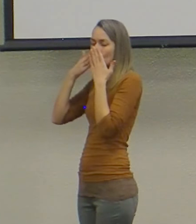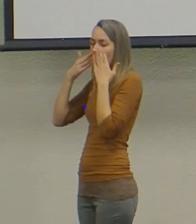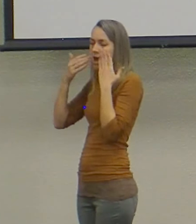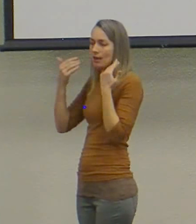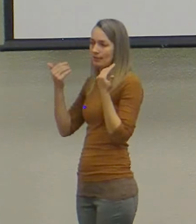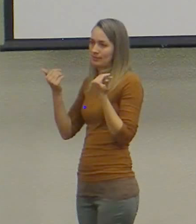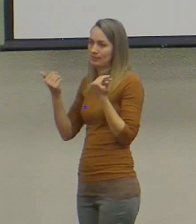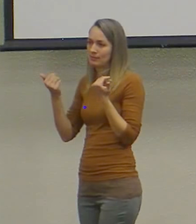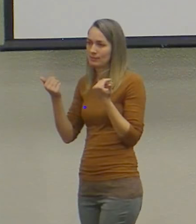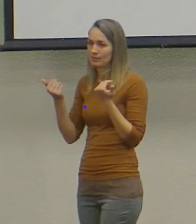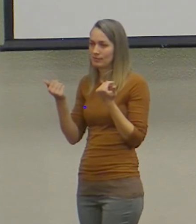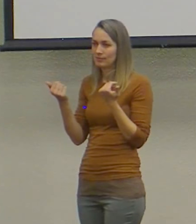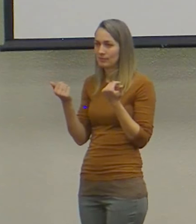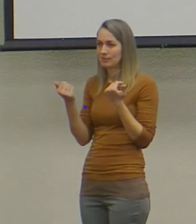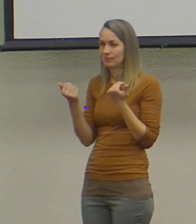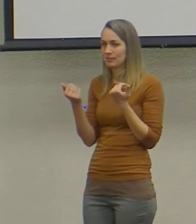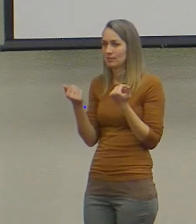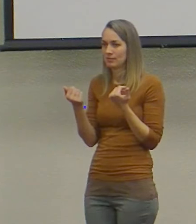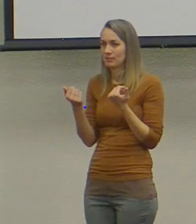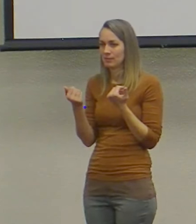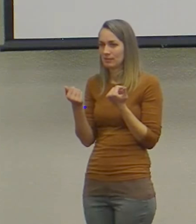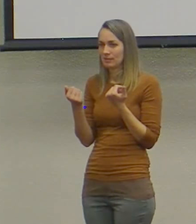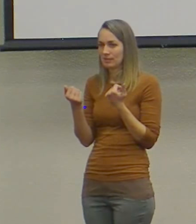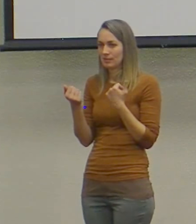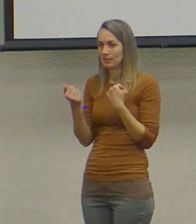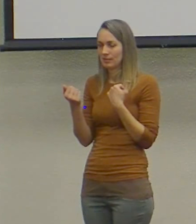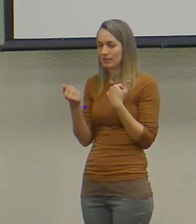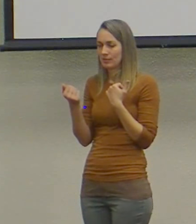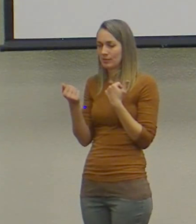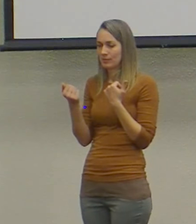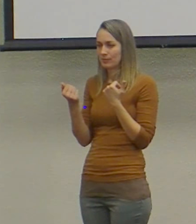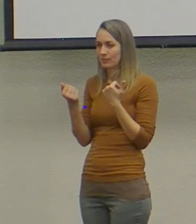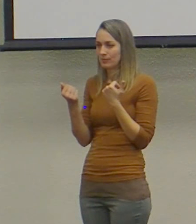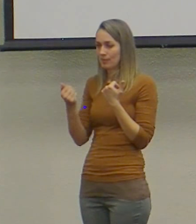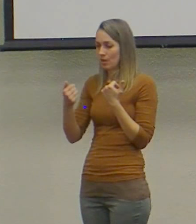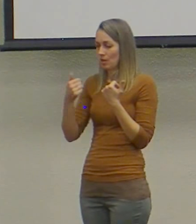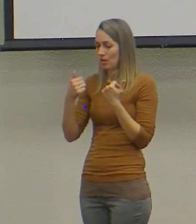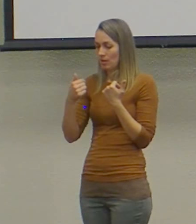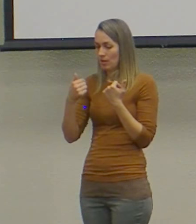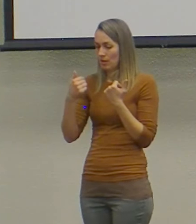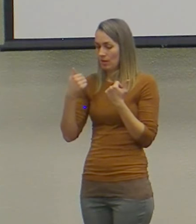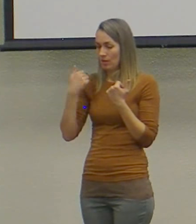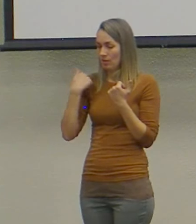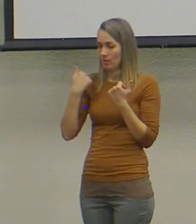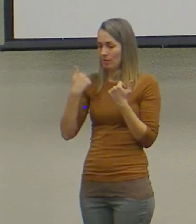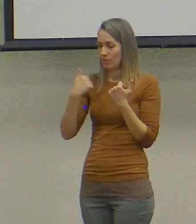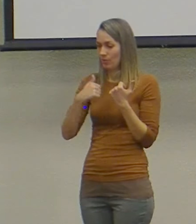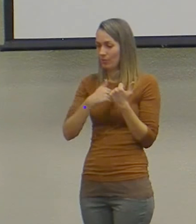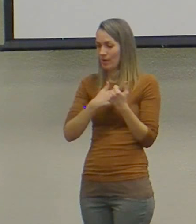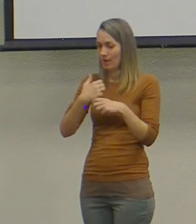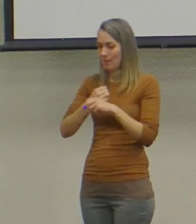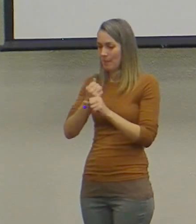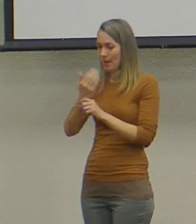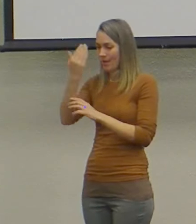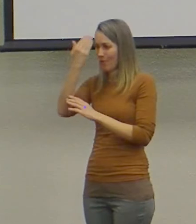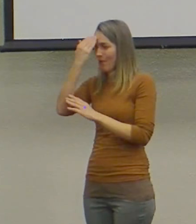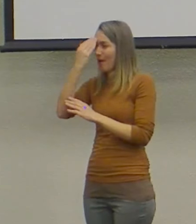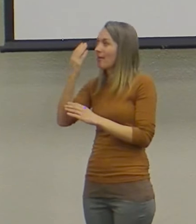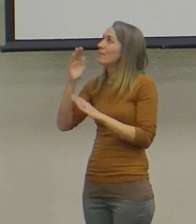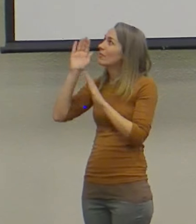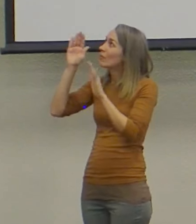going up the road, burdened by his benefits, and we're going up the road being made aware of the